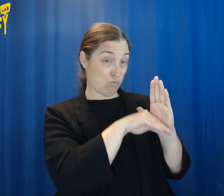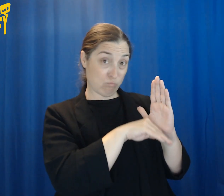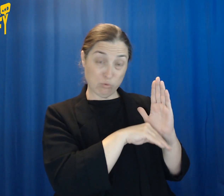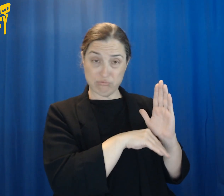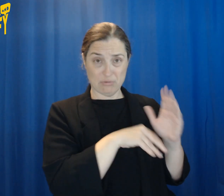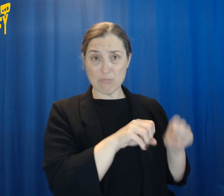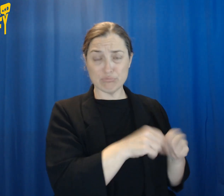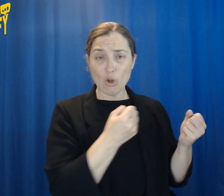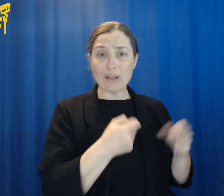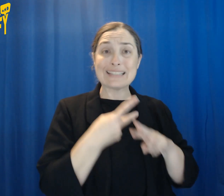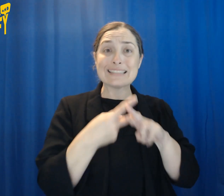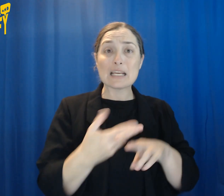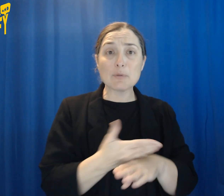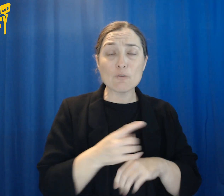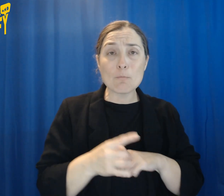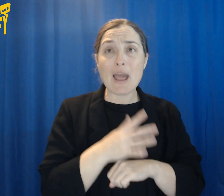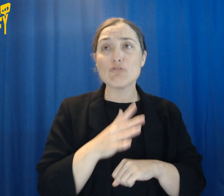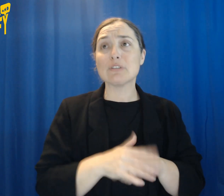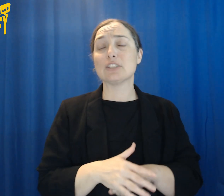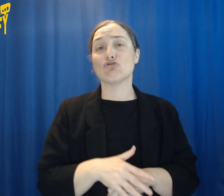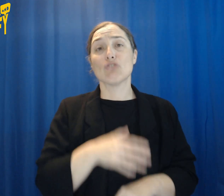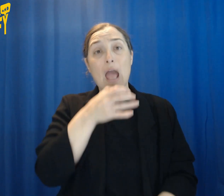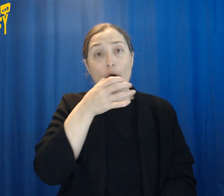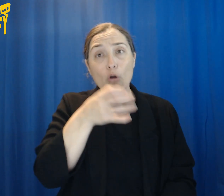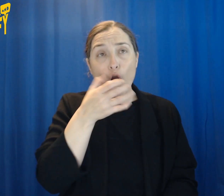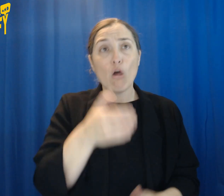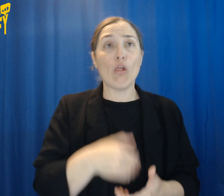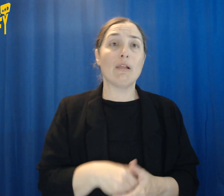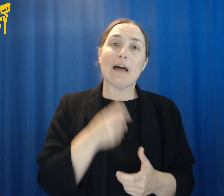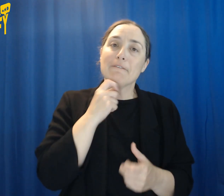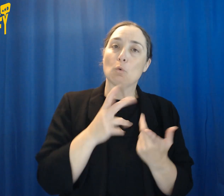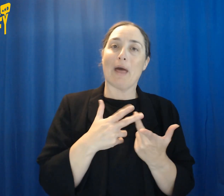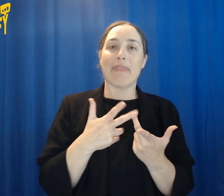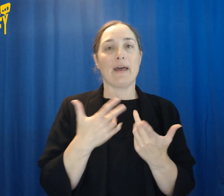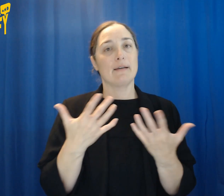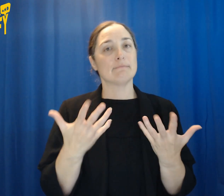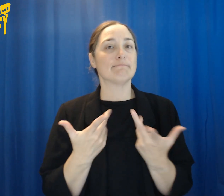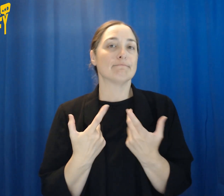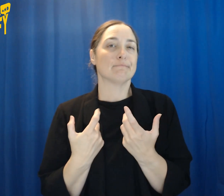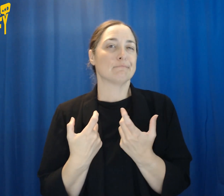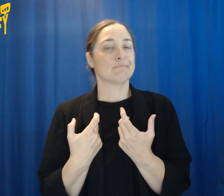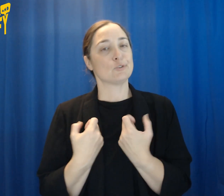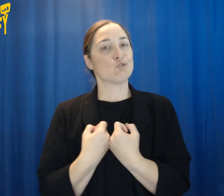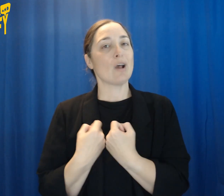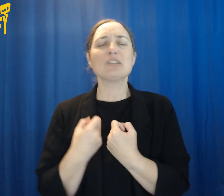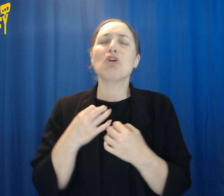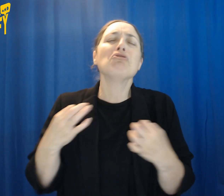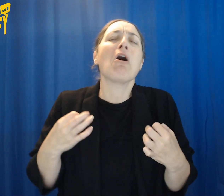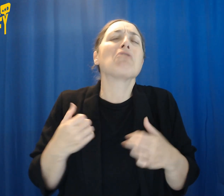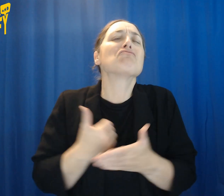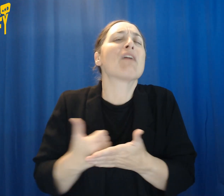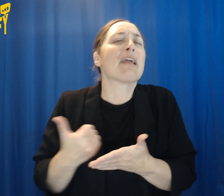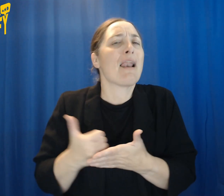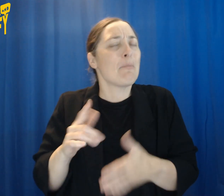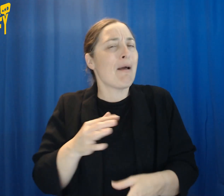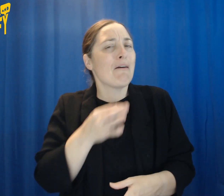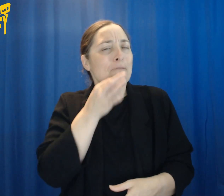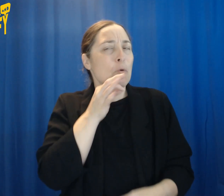I've drunk alcohol. I've dabbled in a few recreational drugs, not regularly, but I've tried a couple. I've stopped going